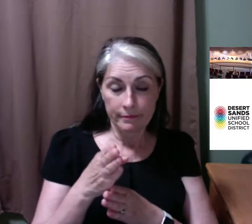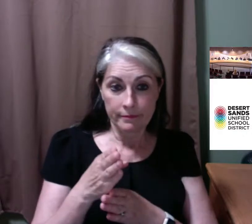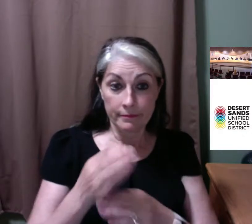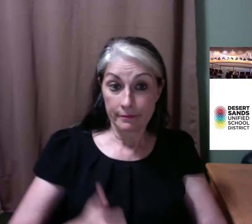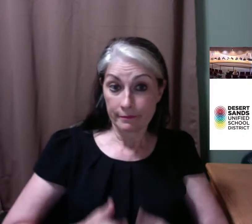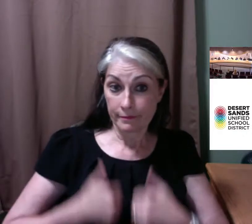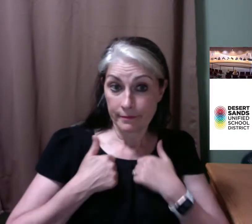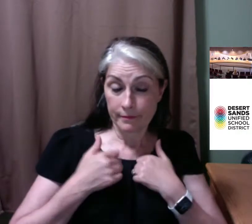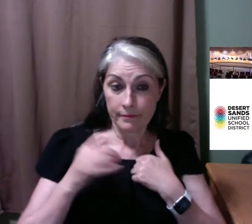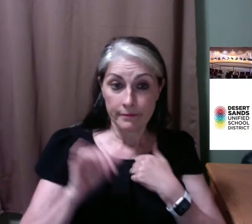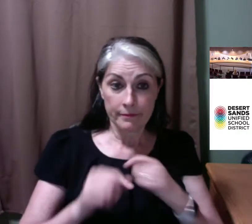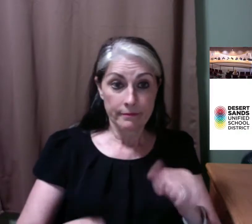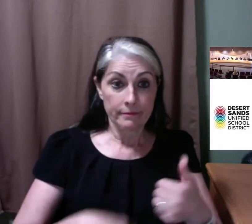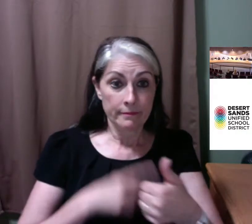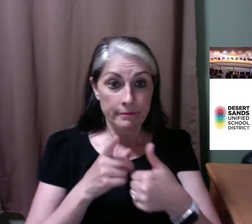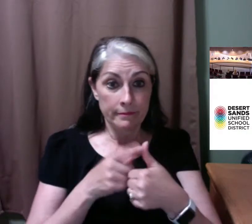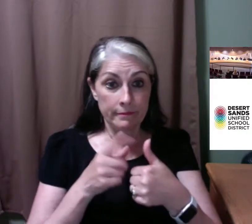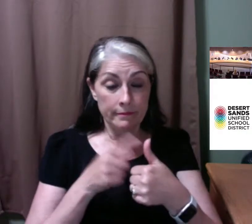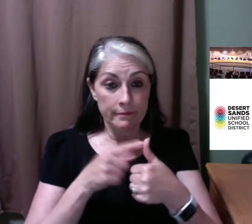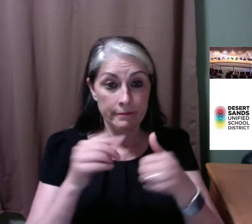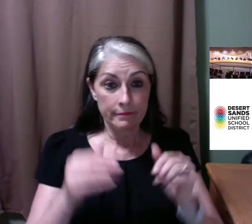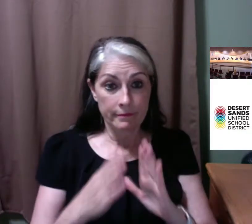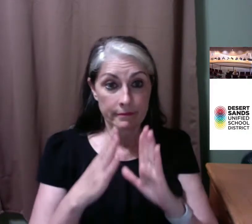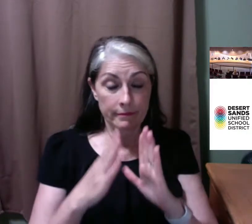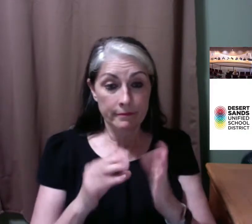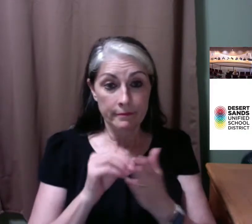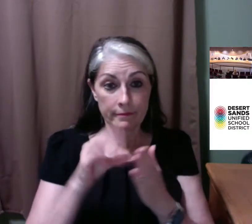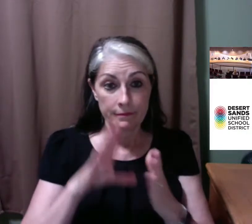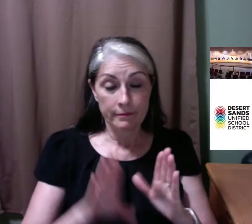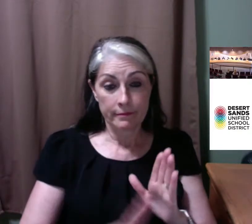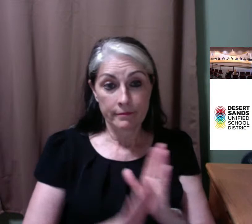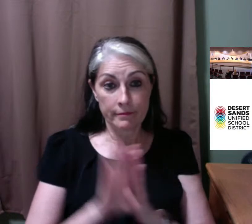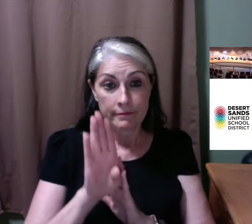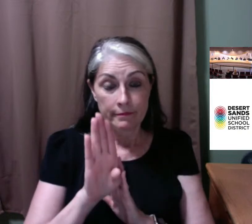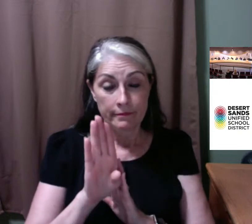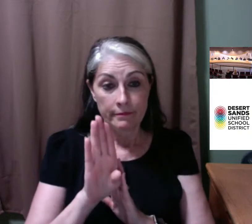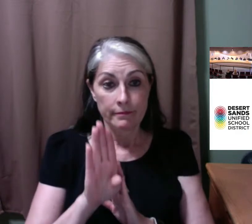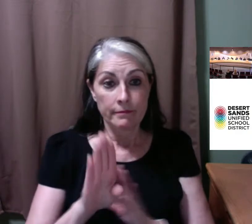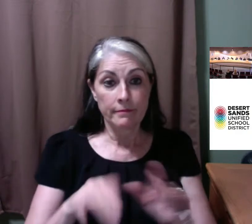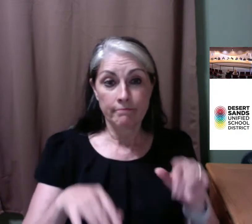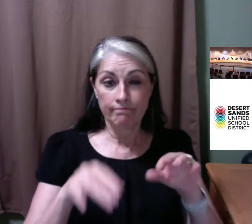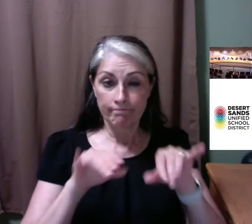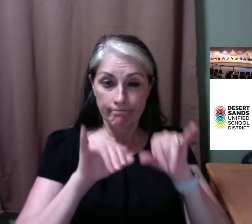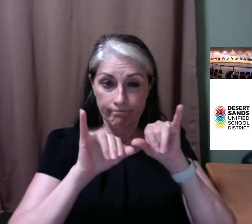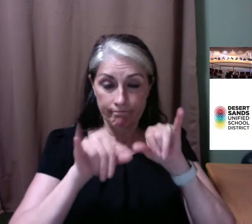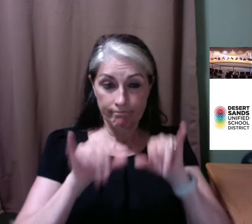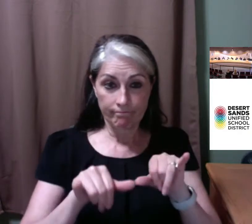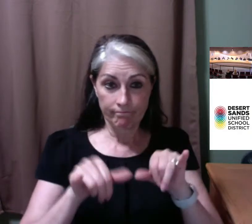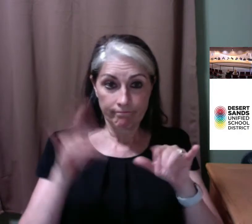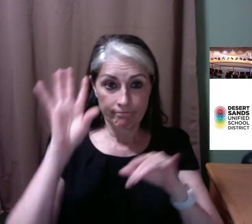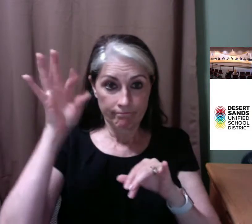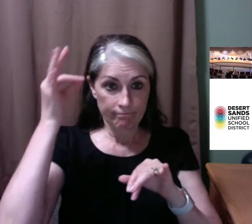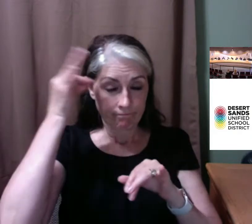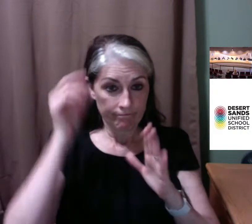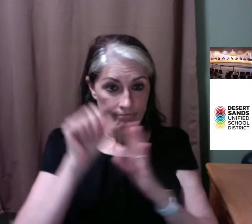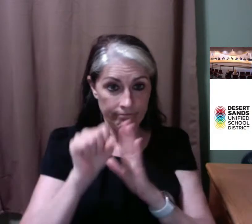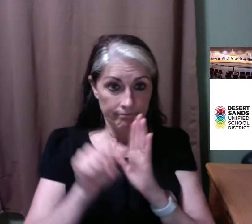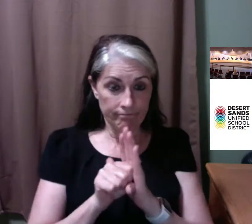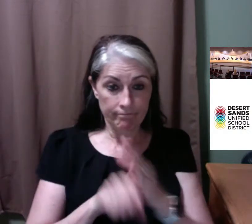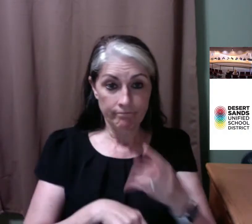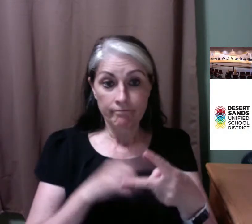life. Goal 1 addresses students demonstrating growth as measured by federal, state, and district assessments. Goal